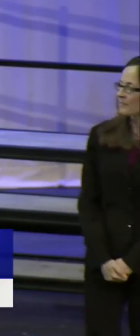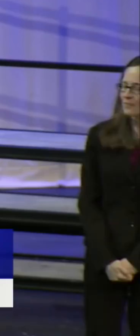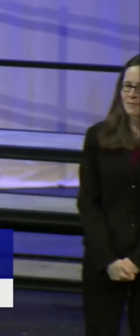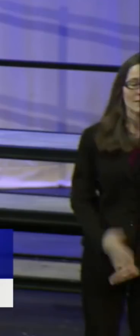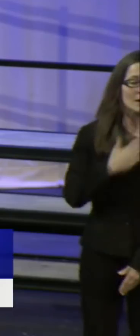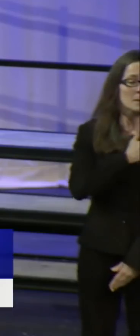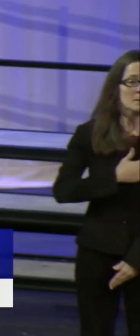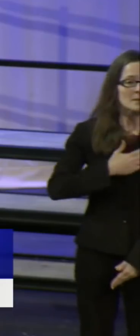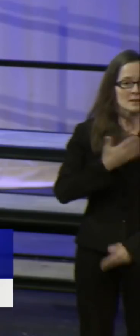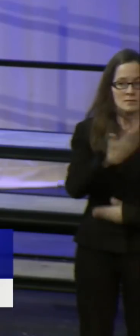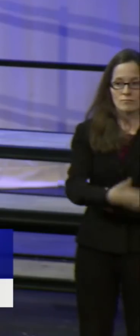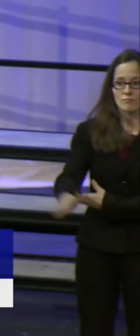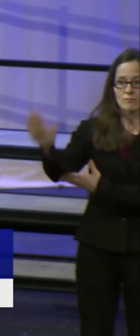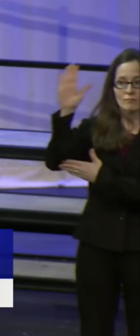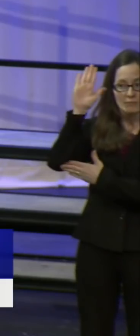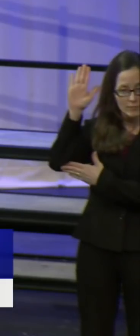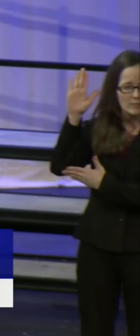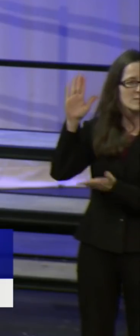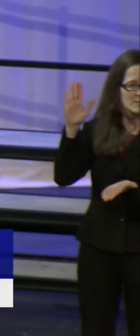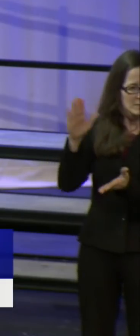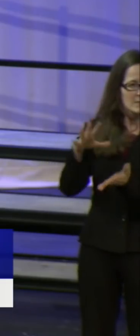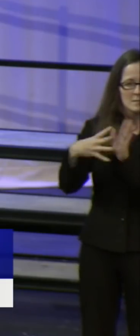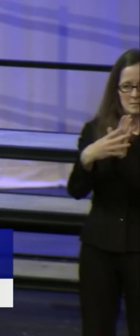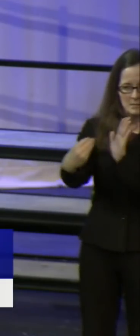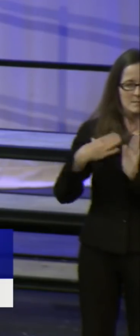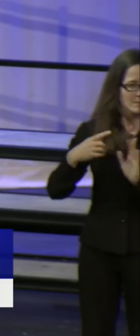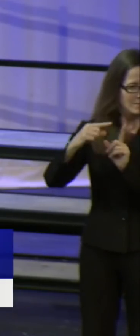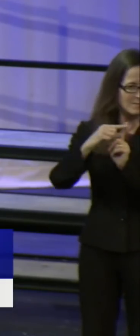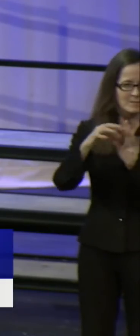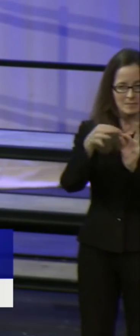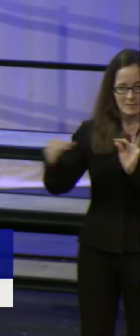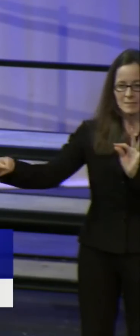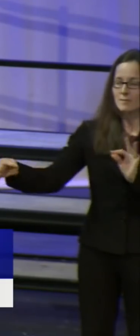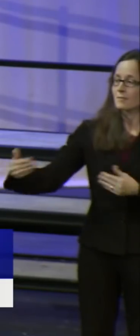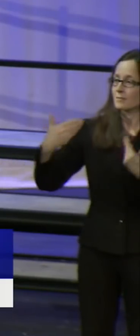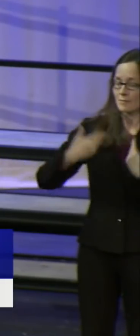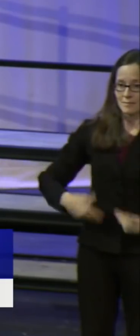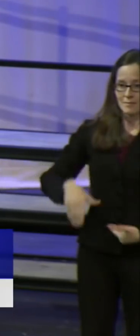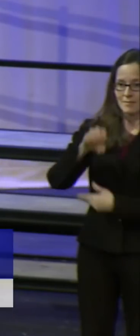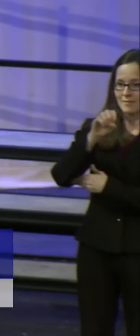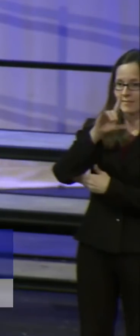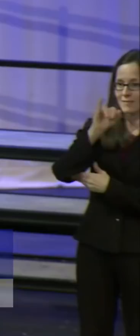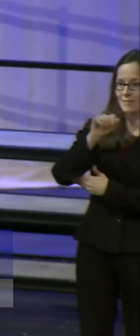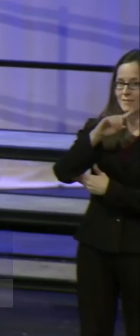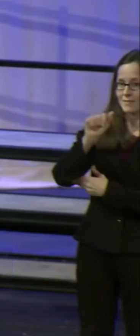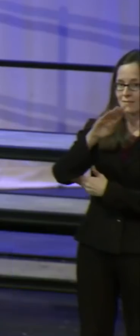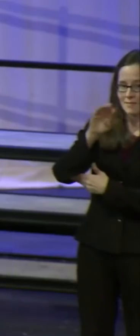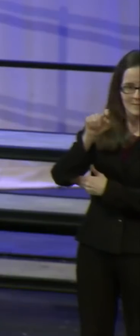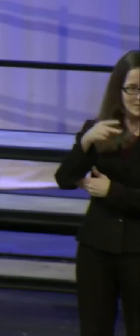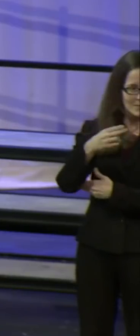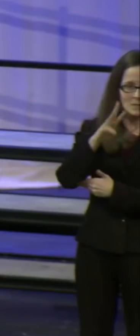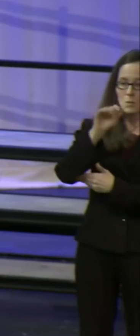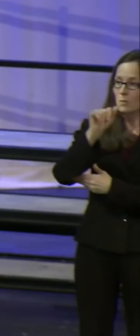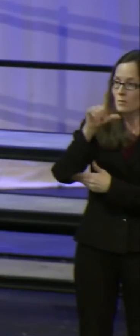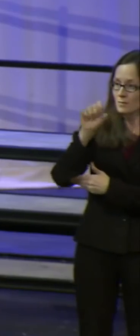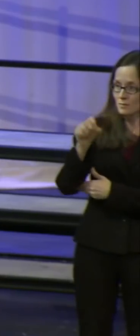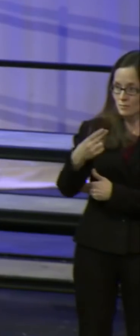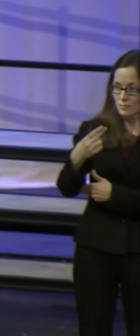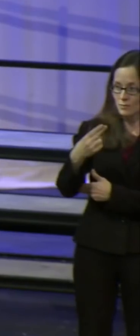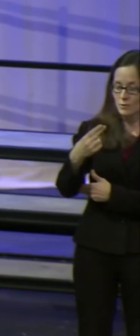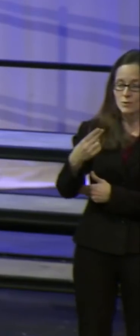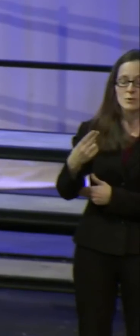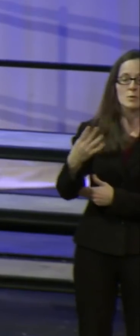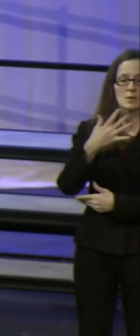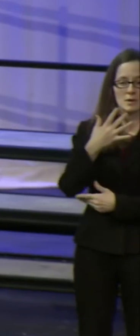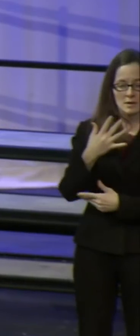Please raise your right hand and repeat after me. I, Elizabeth Walsh, I, Elizabeth Walsh, do solemnly